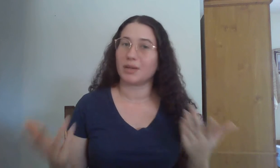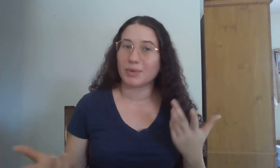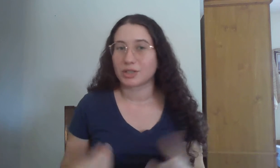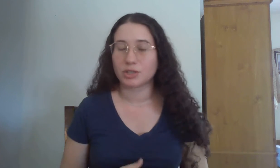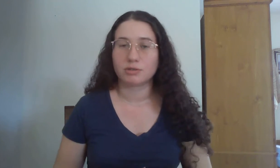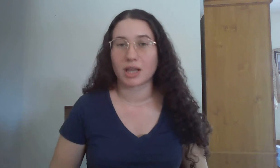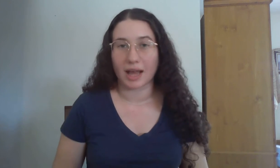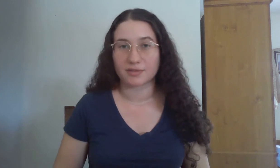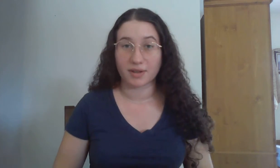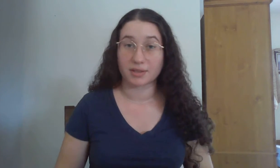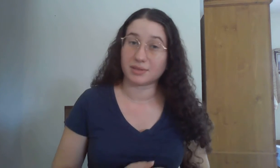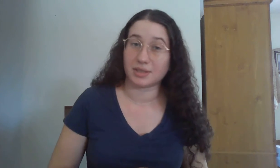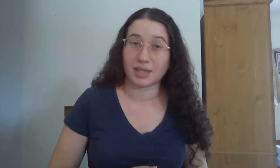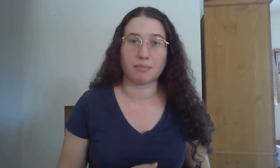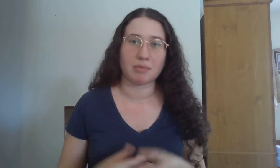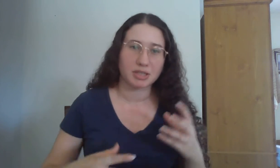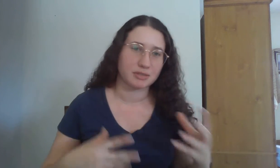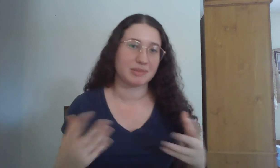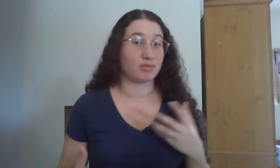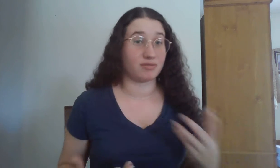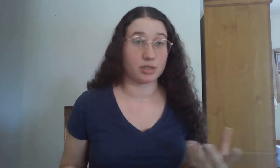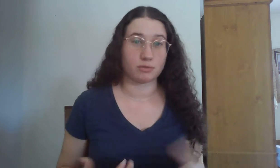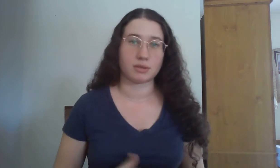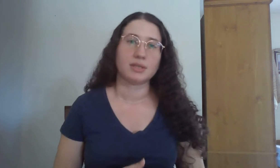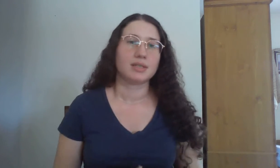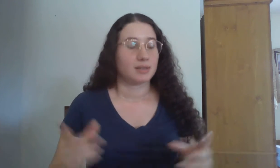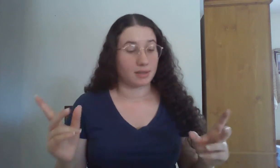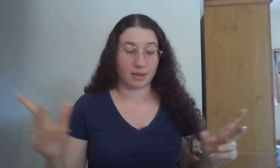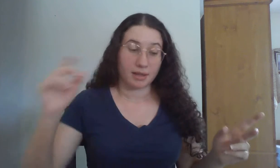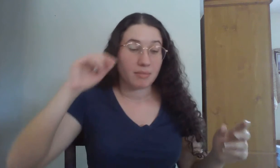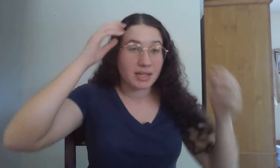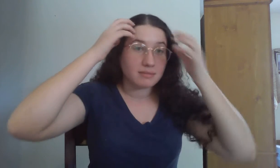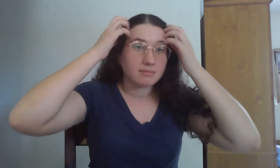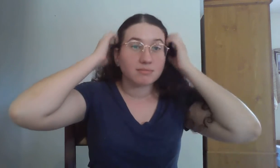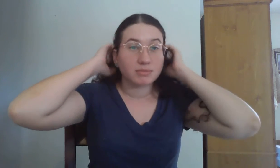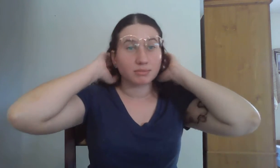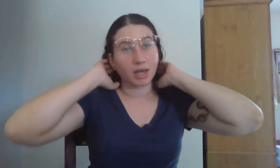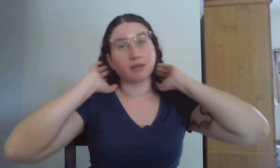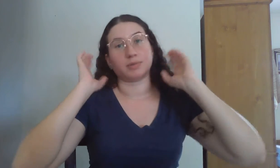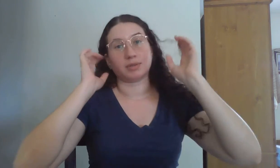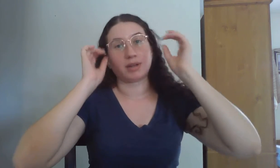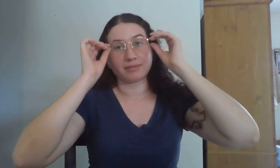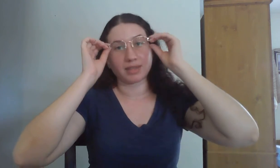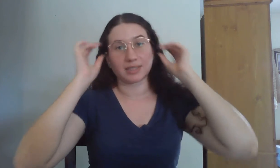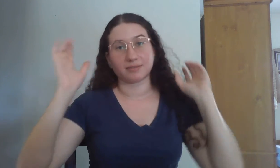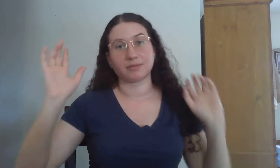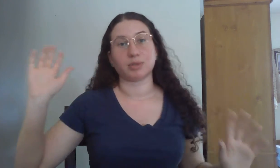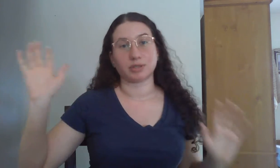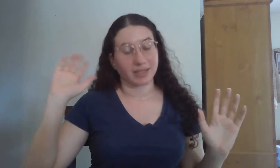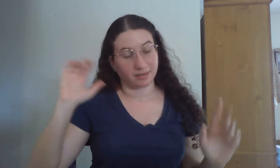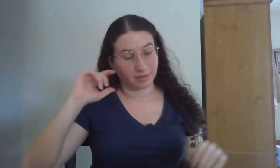maybe I should use a classifier instead. Maybe I should be more visual. And it might help. Having that different perspective can